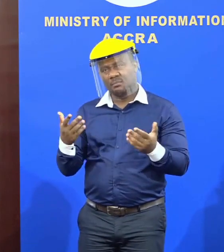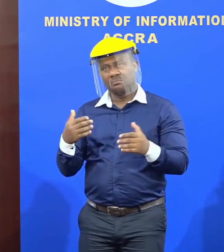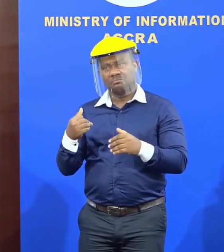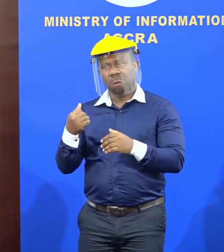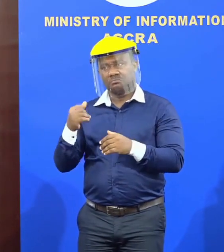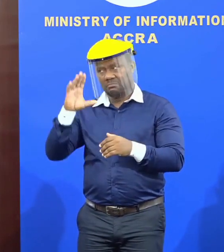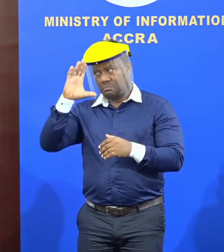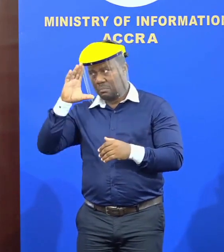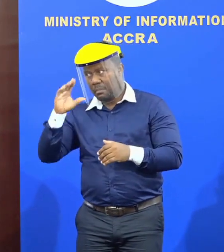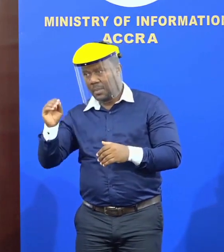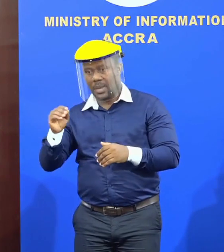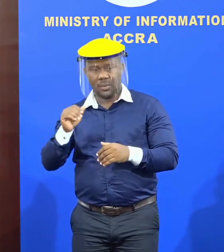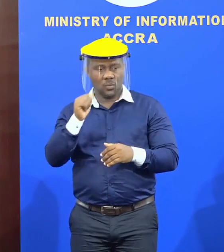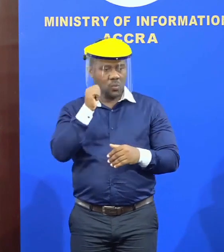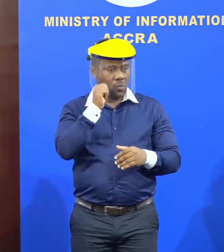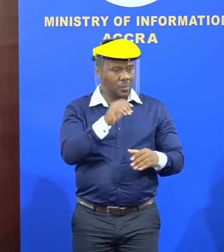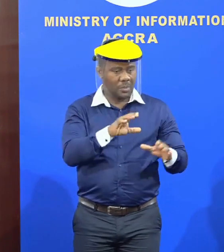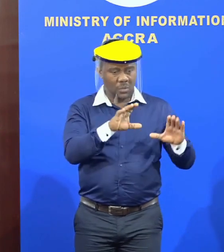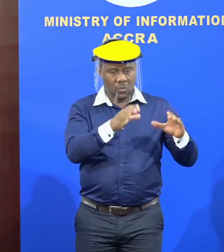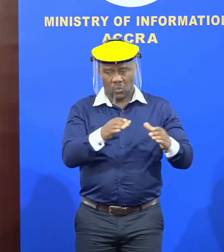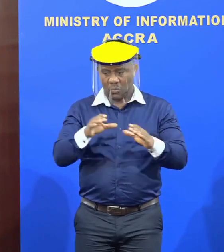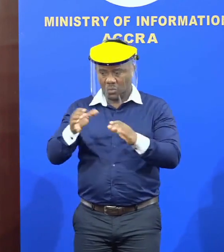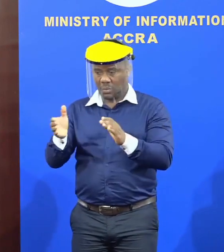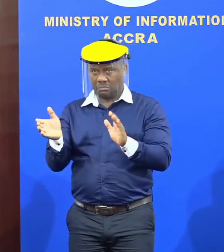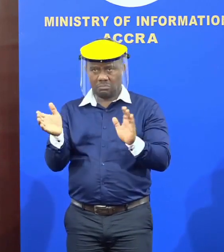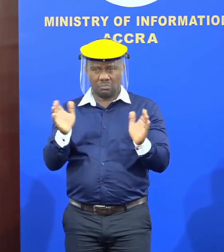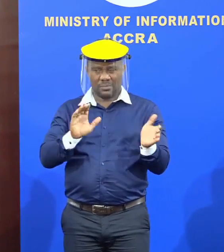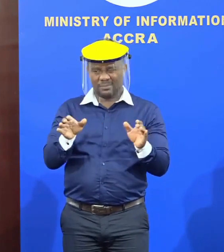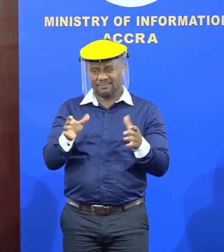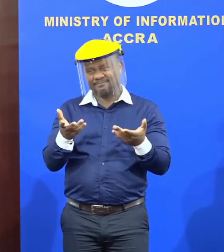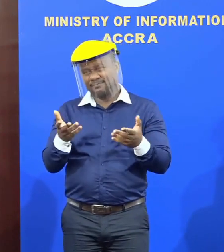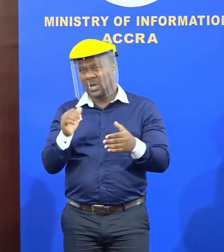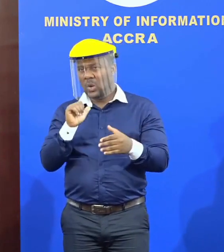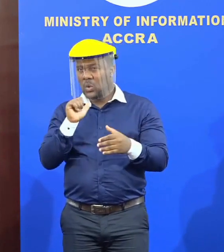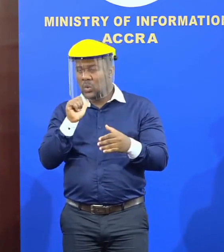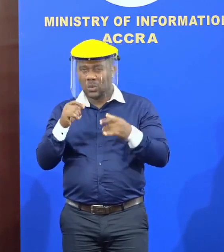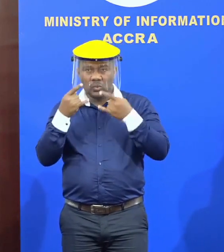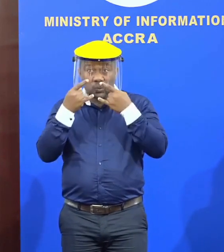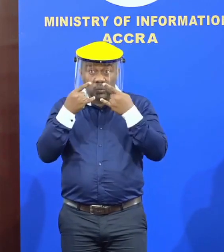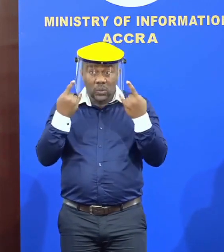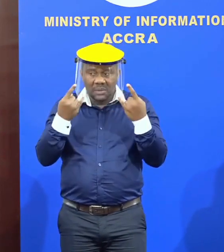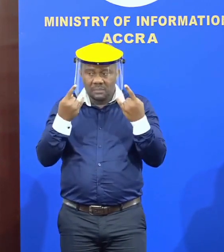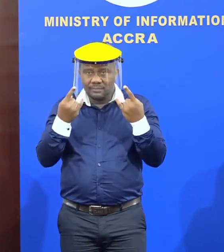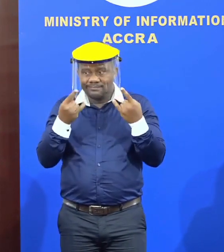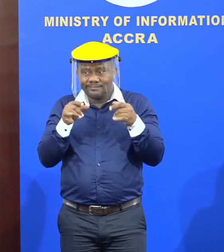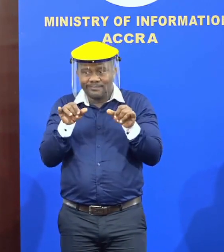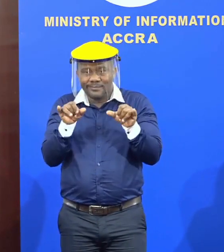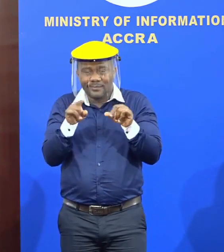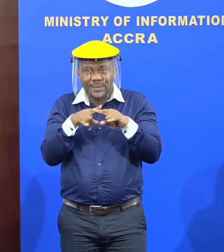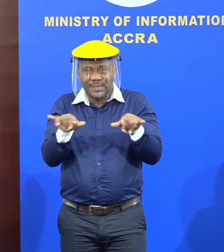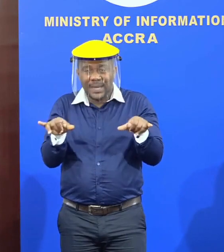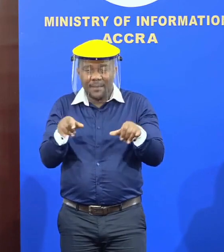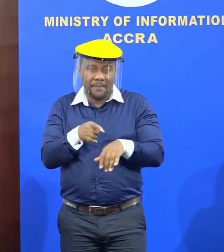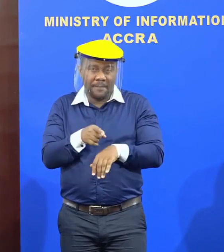So that's not wearing mask at all. It's about the same, 4.3 to 4.1% between male and